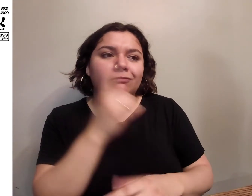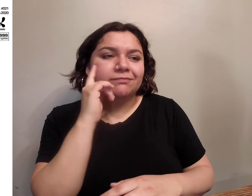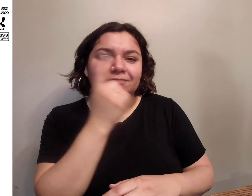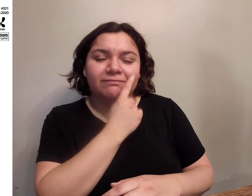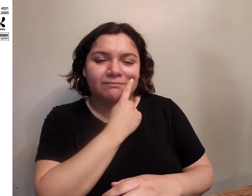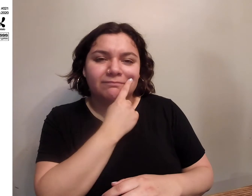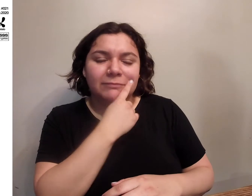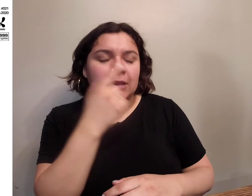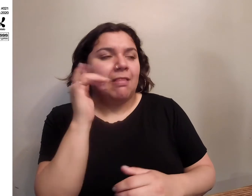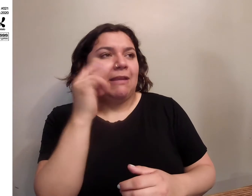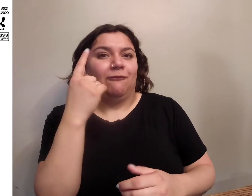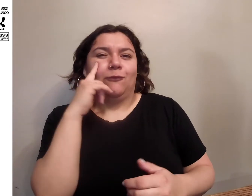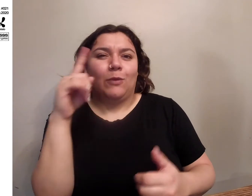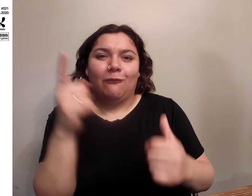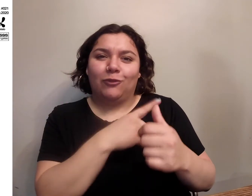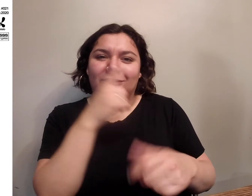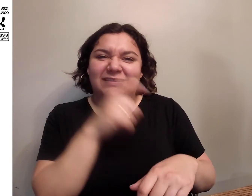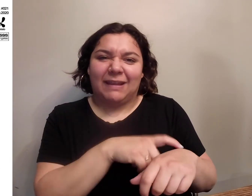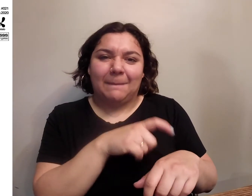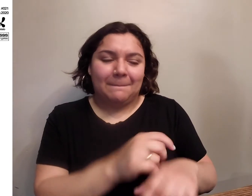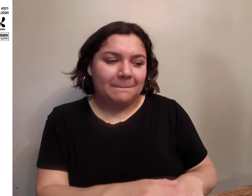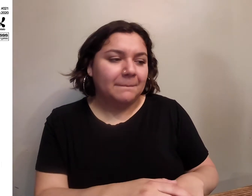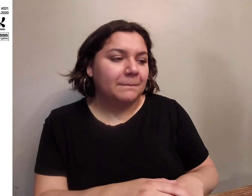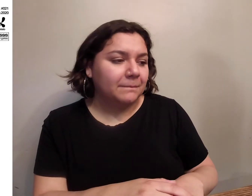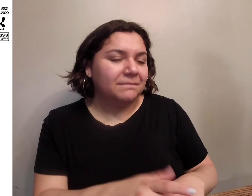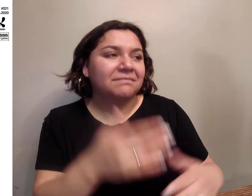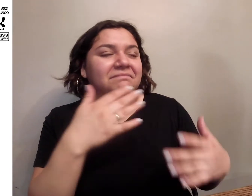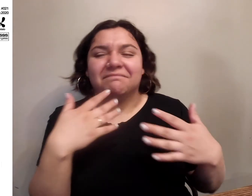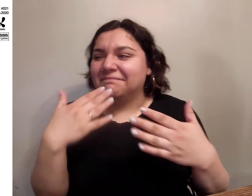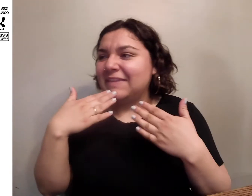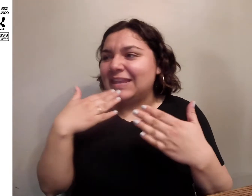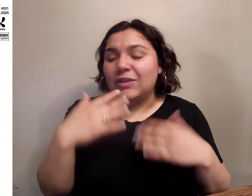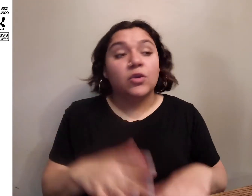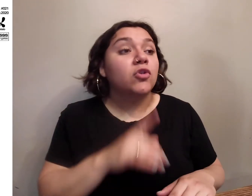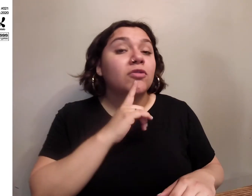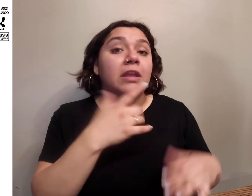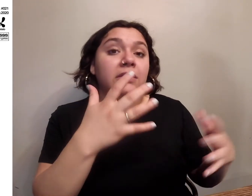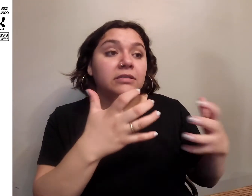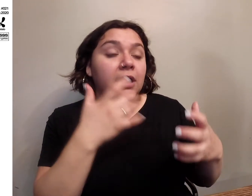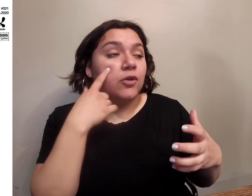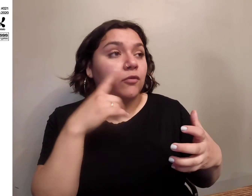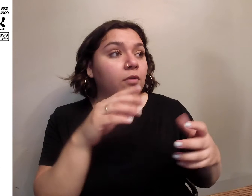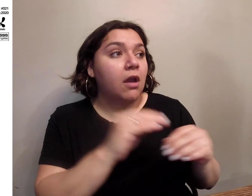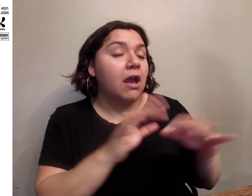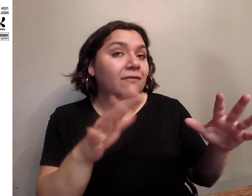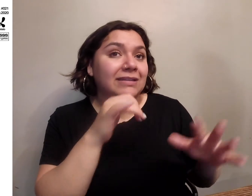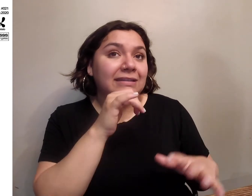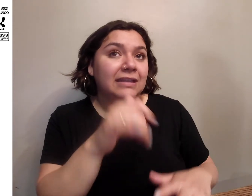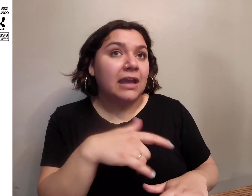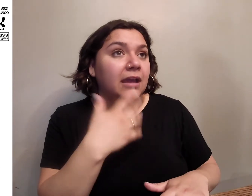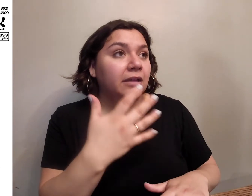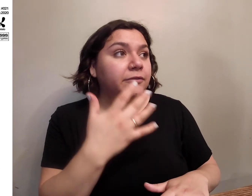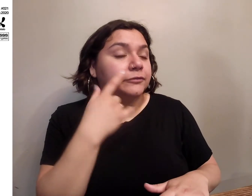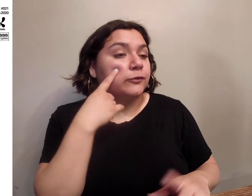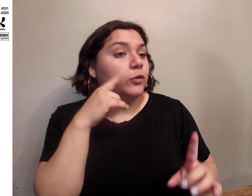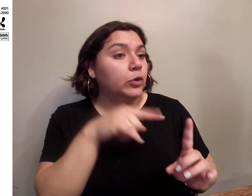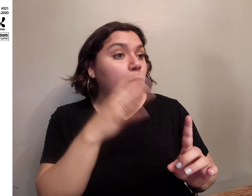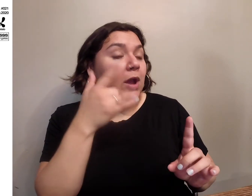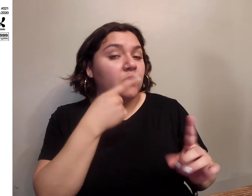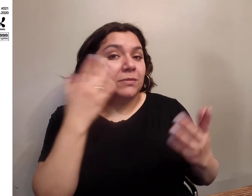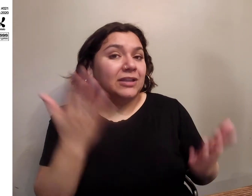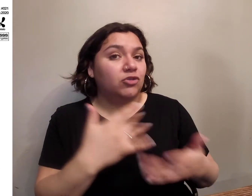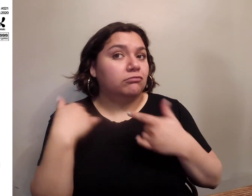for the first time. A desire, obviously, that is not afforded to you because you've been